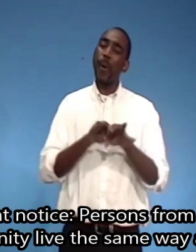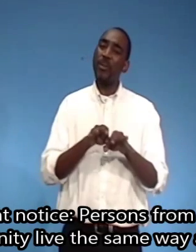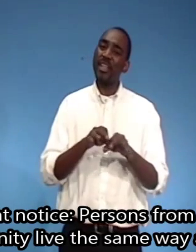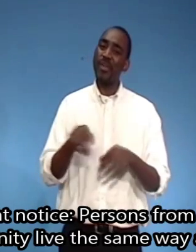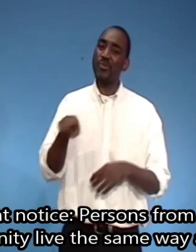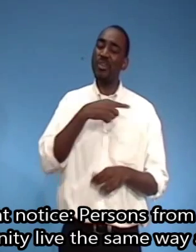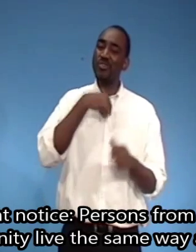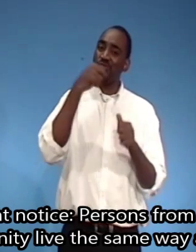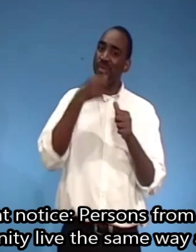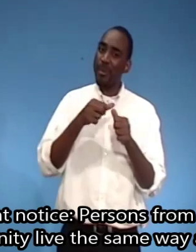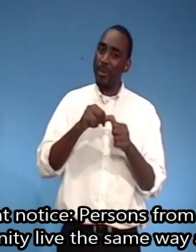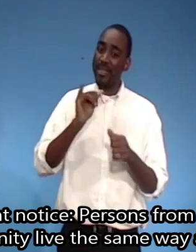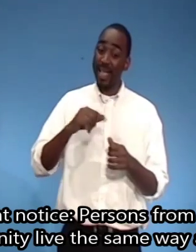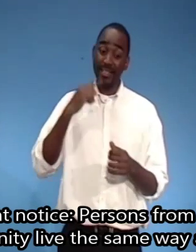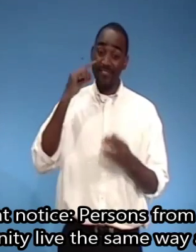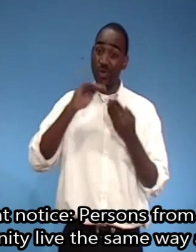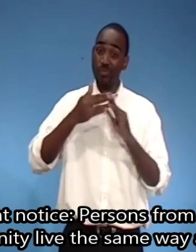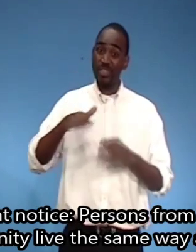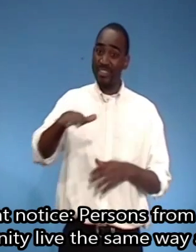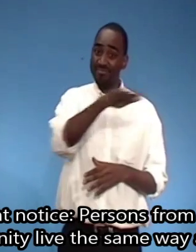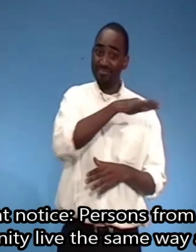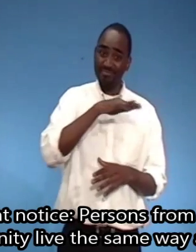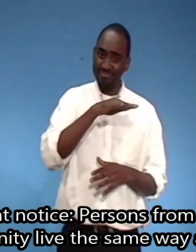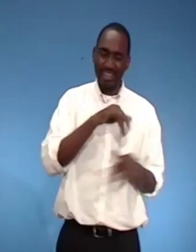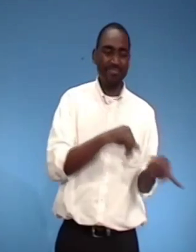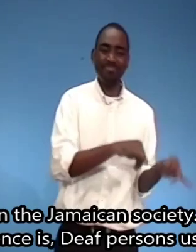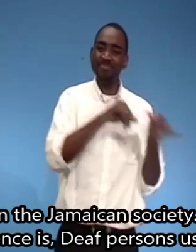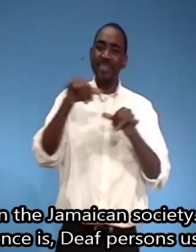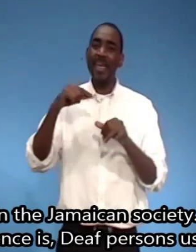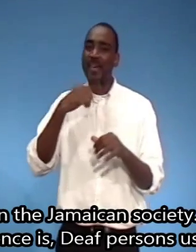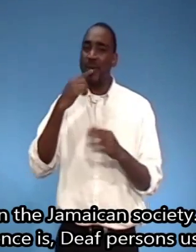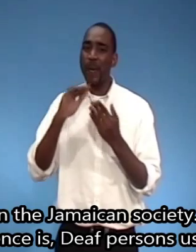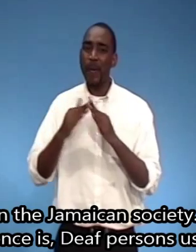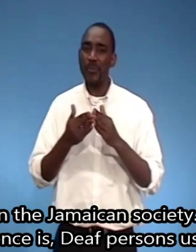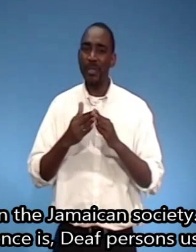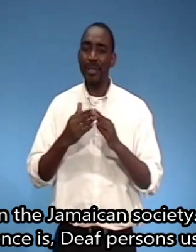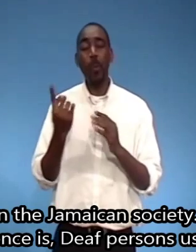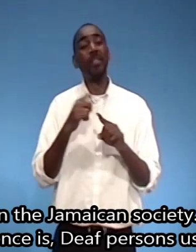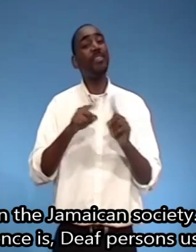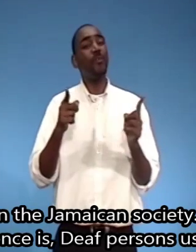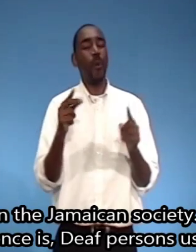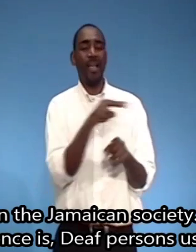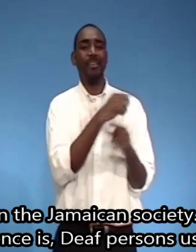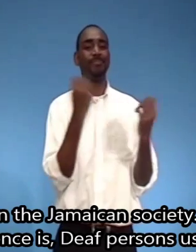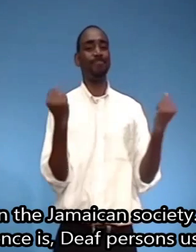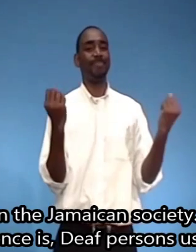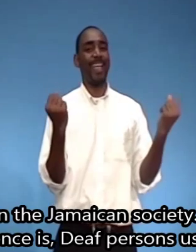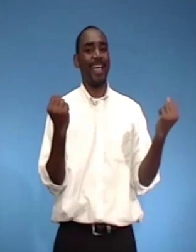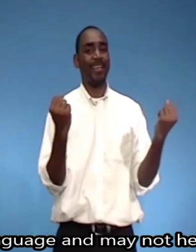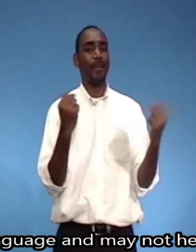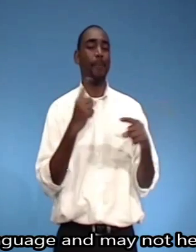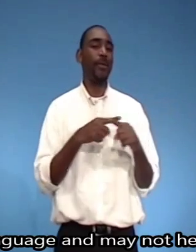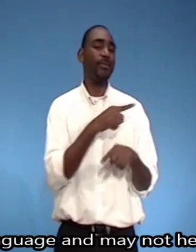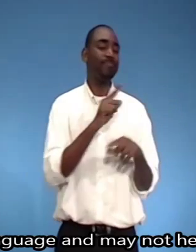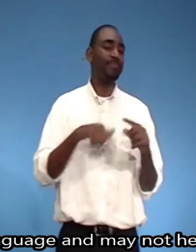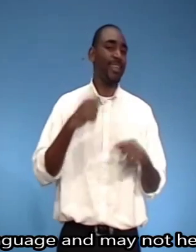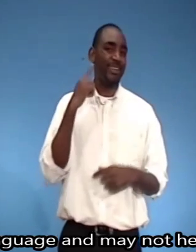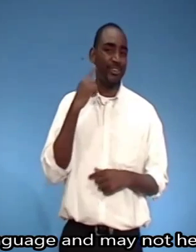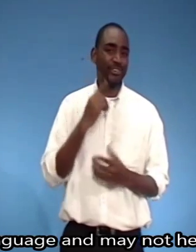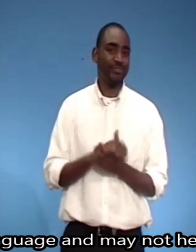Important notice. Persons from the deaf community live the same way as other persons in the Jamaican society. The only difference is, deaf persons use sign language